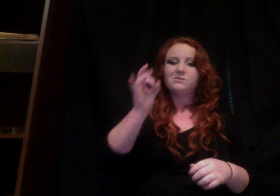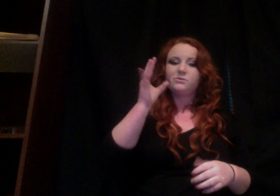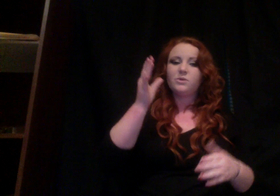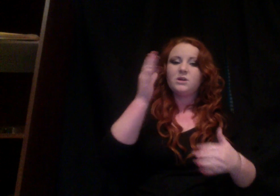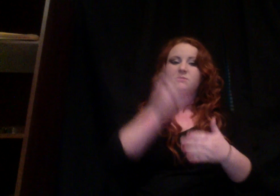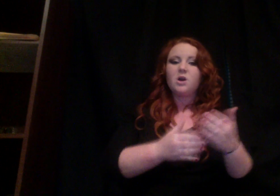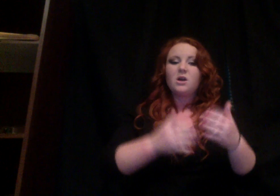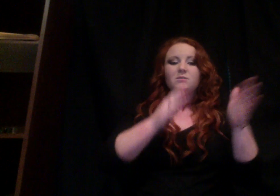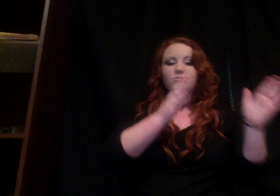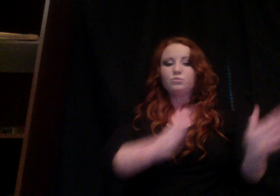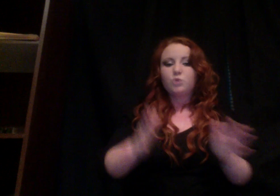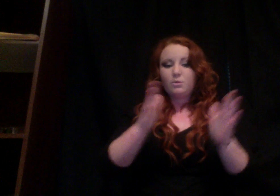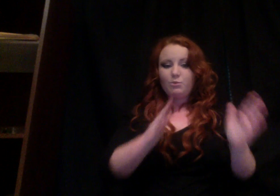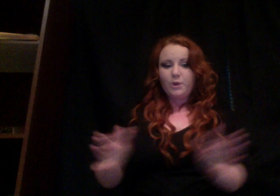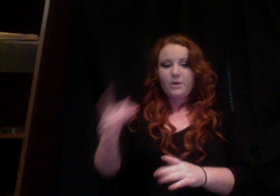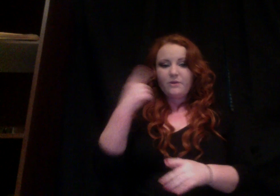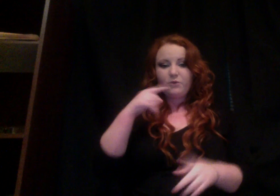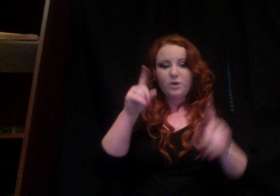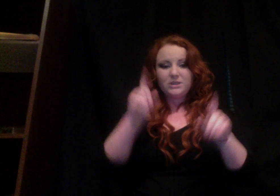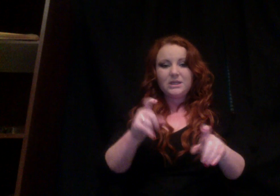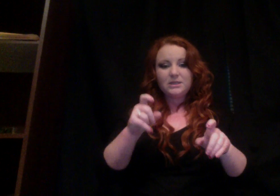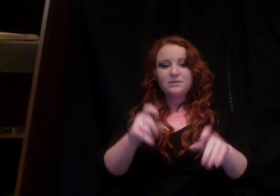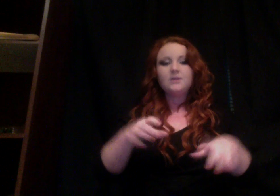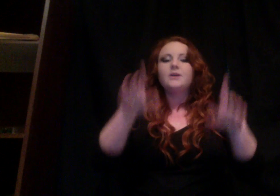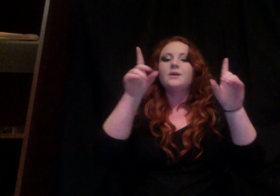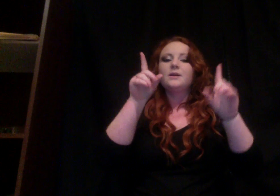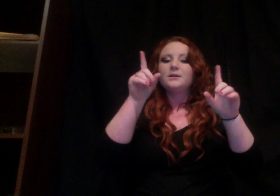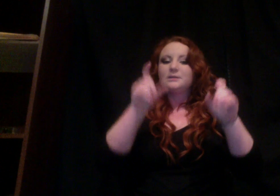The tests themselves are a piece of cake.